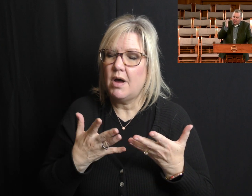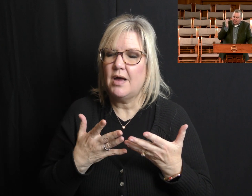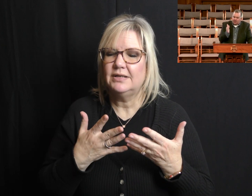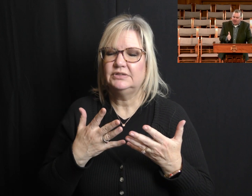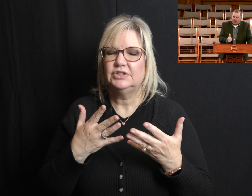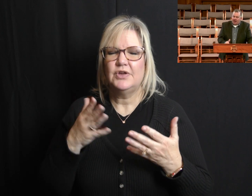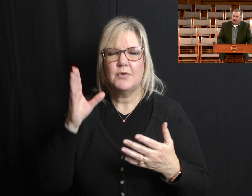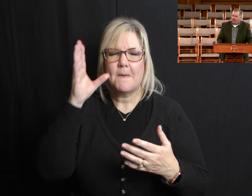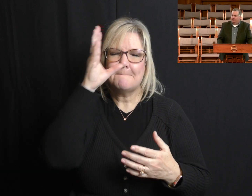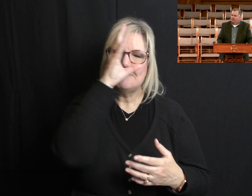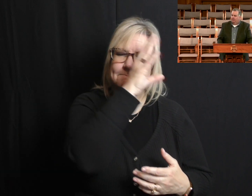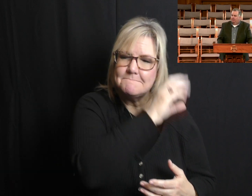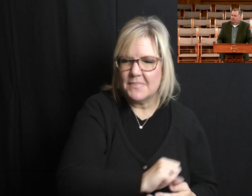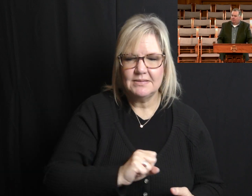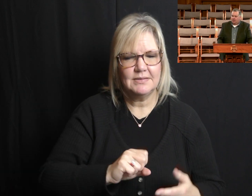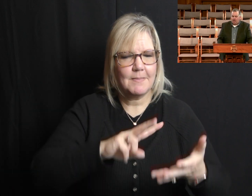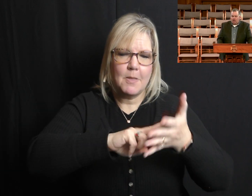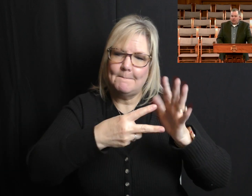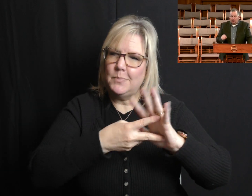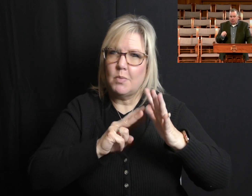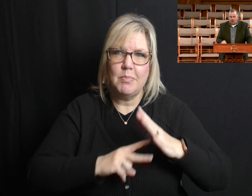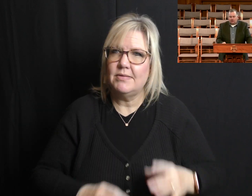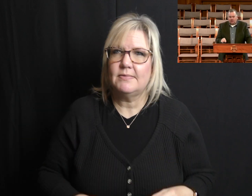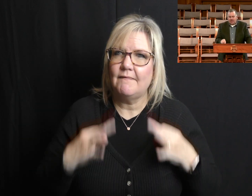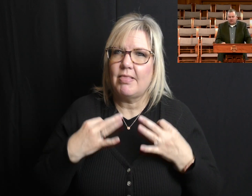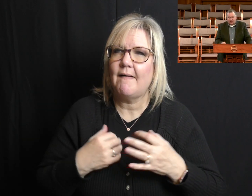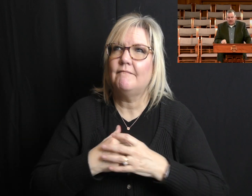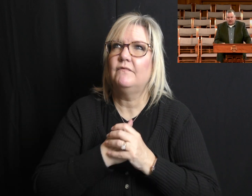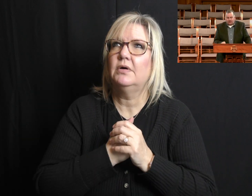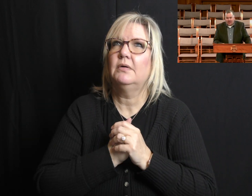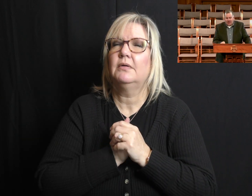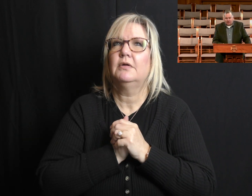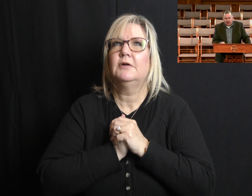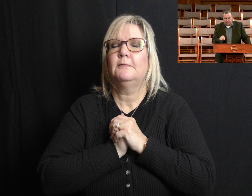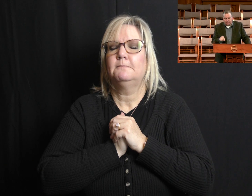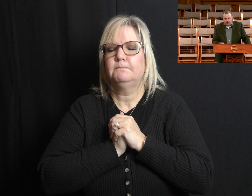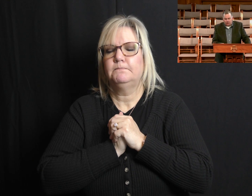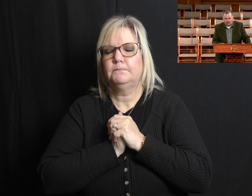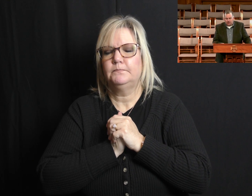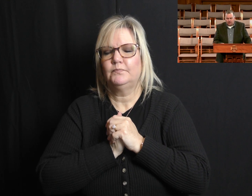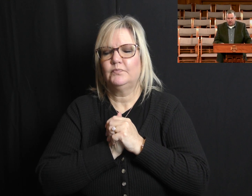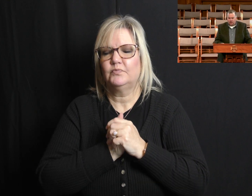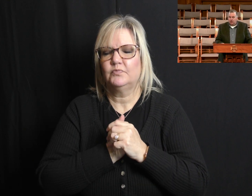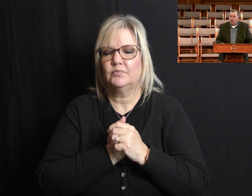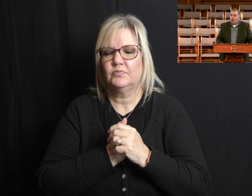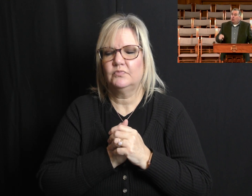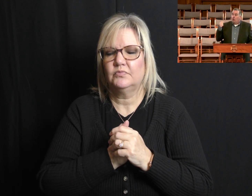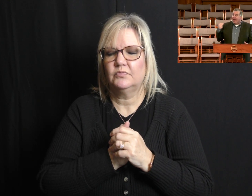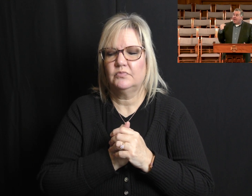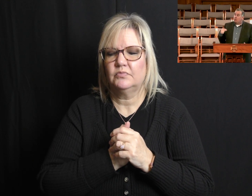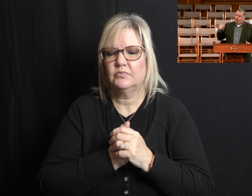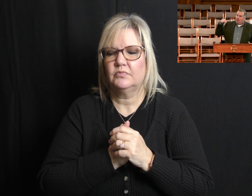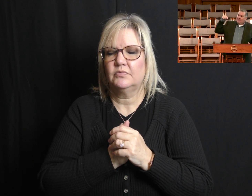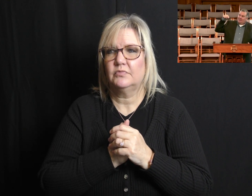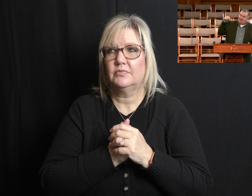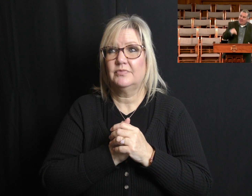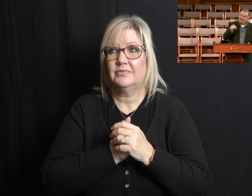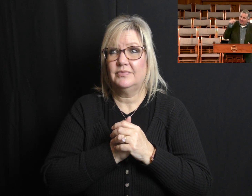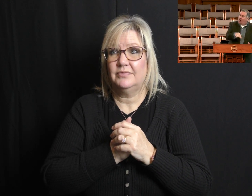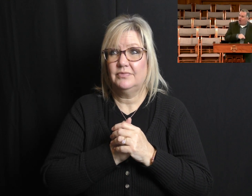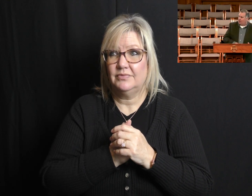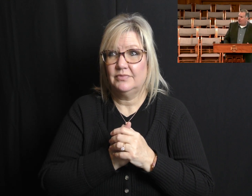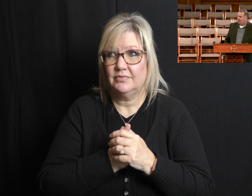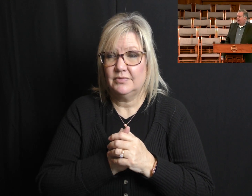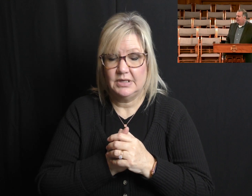about. Think about it. The person that Jesus says is foolish, we would look at